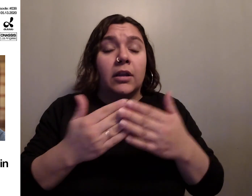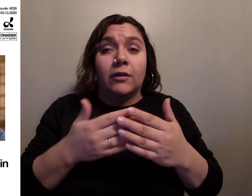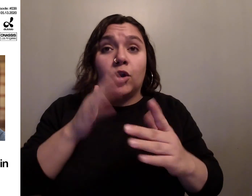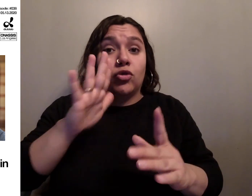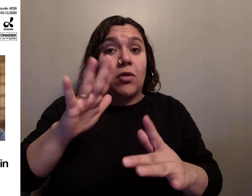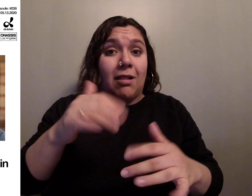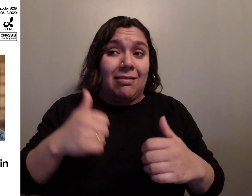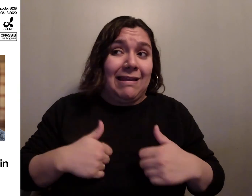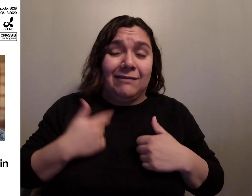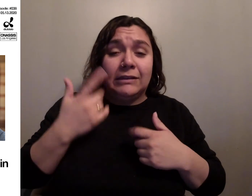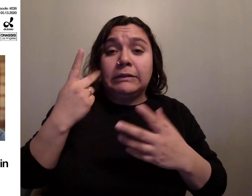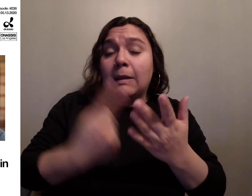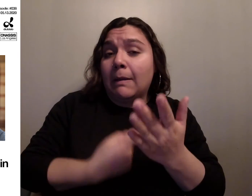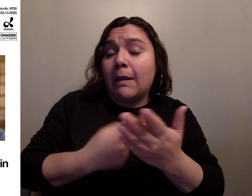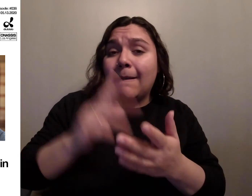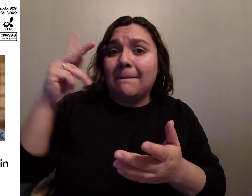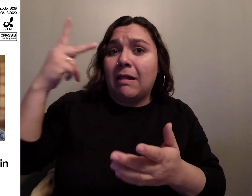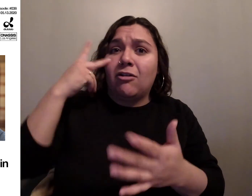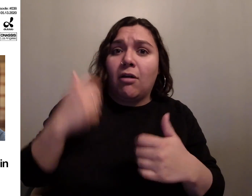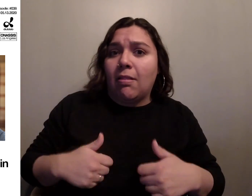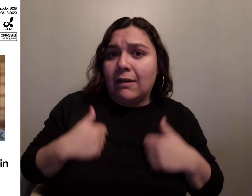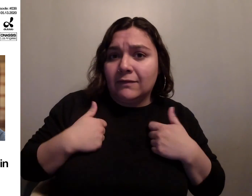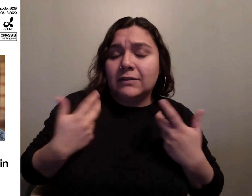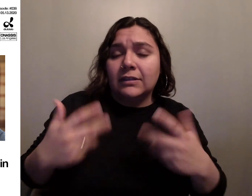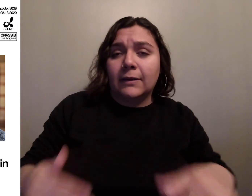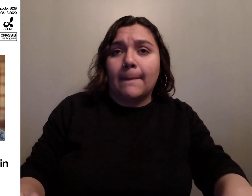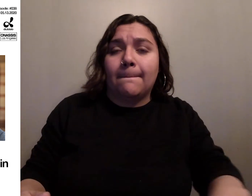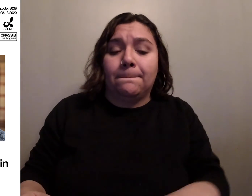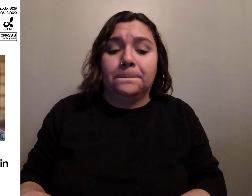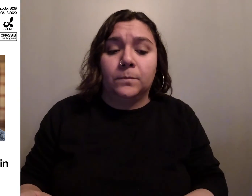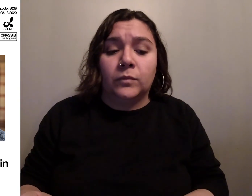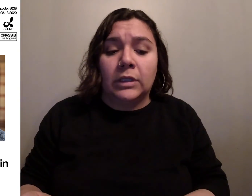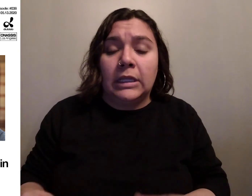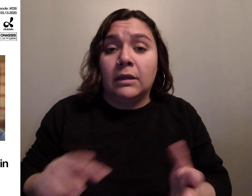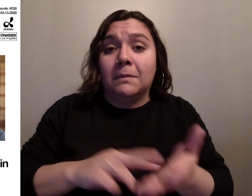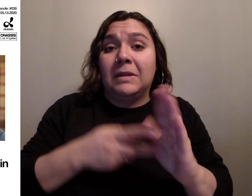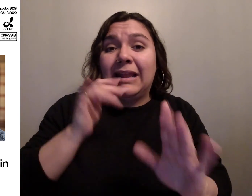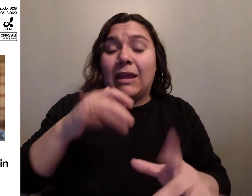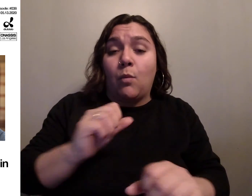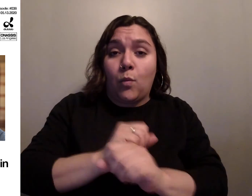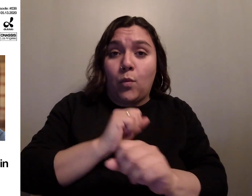our societal lives, or in the case of the U.S., our political life,